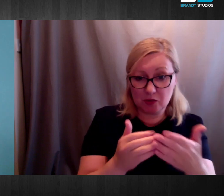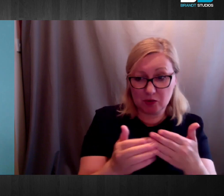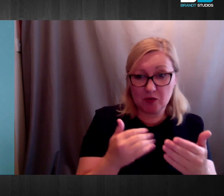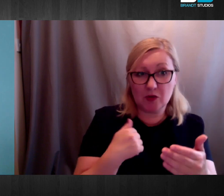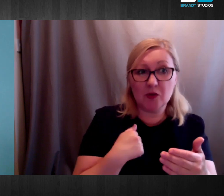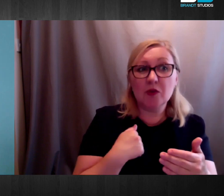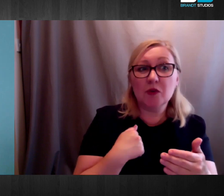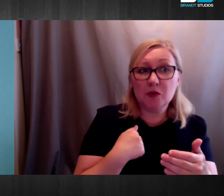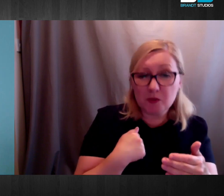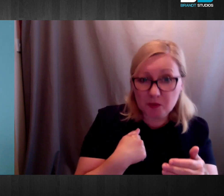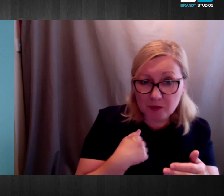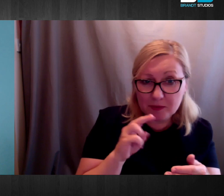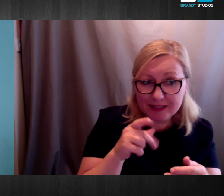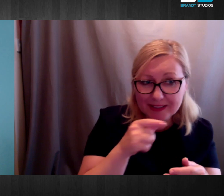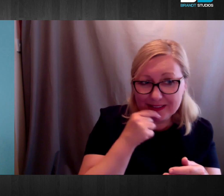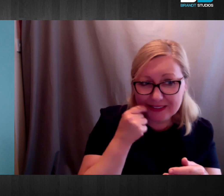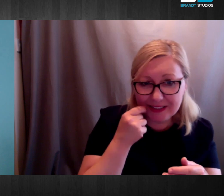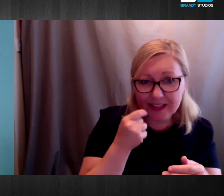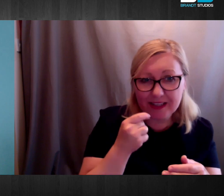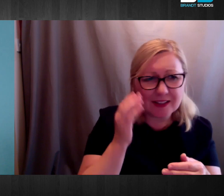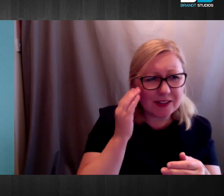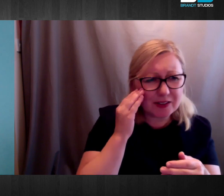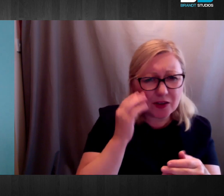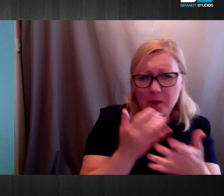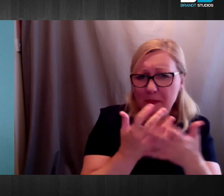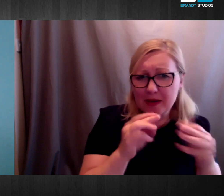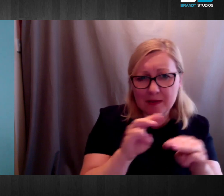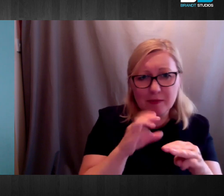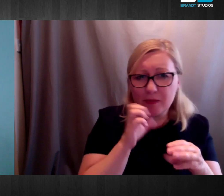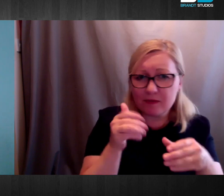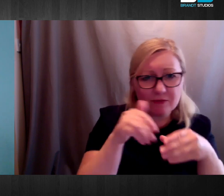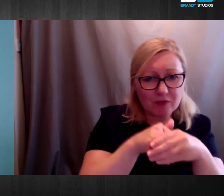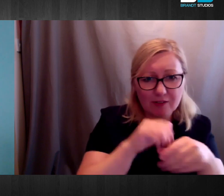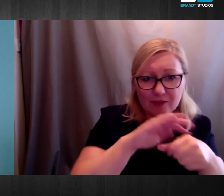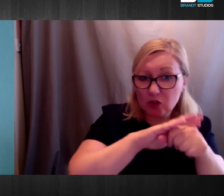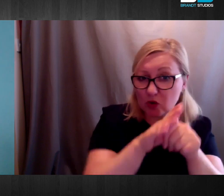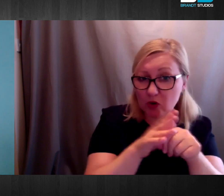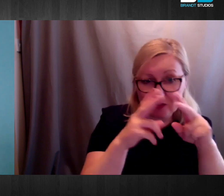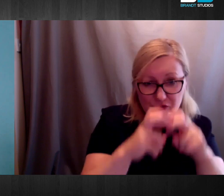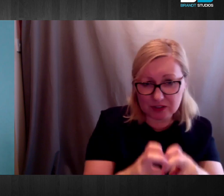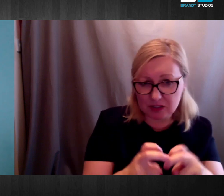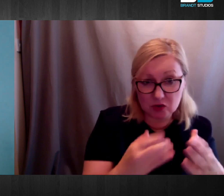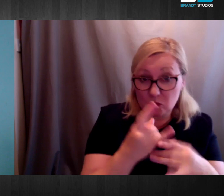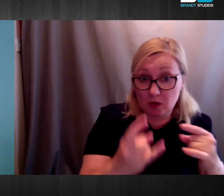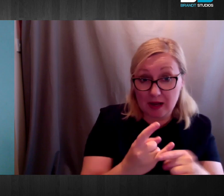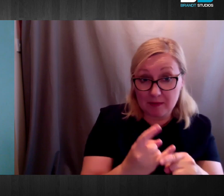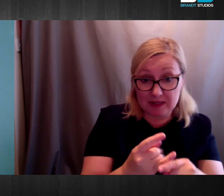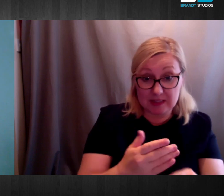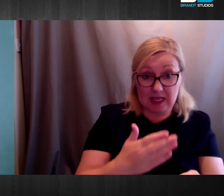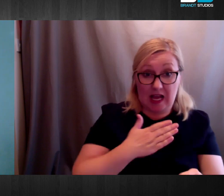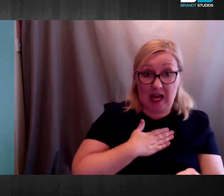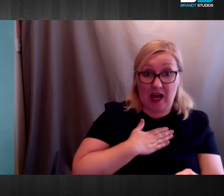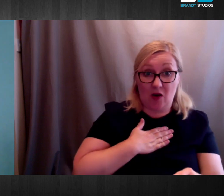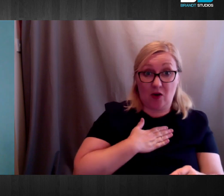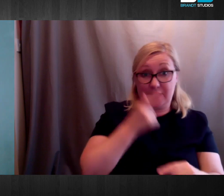in COVID research. The reactions go from frustration to anger, and they're not about the